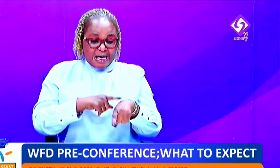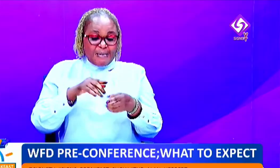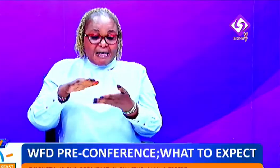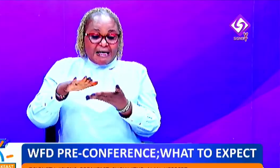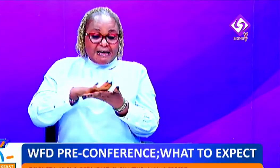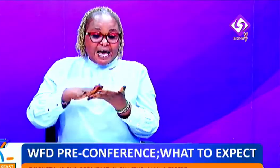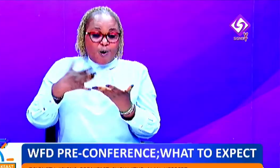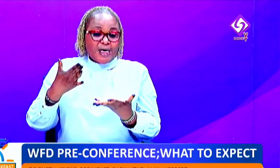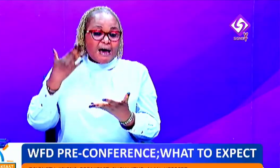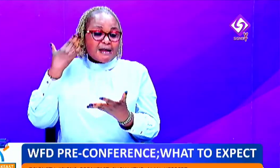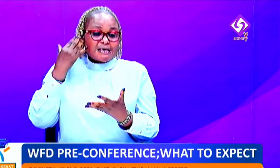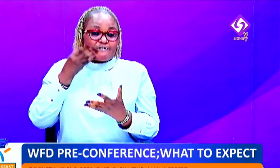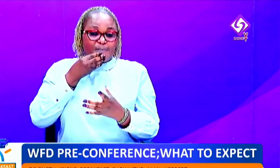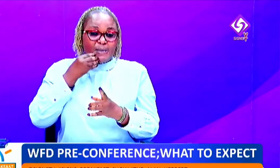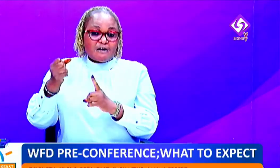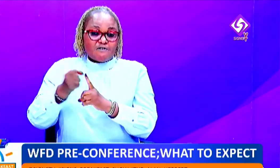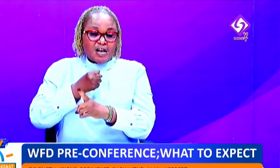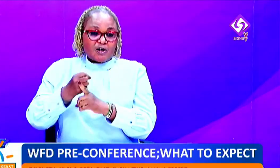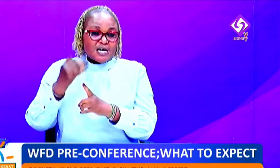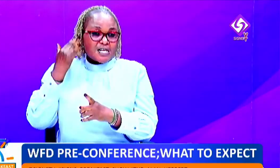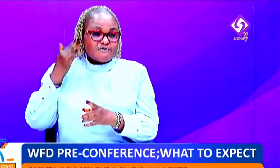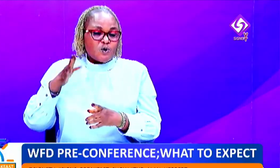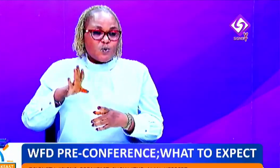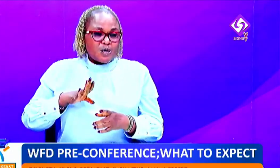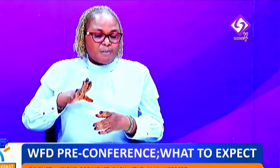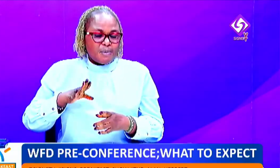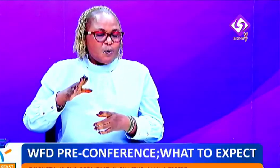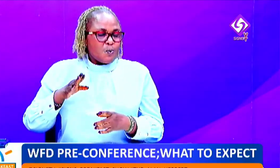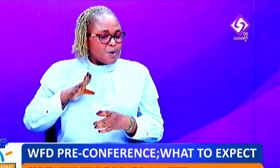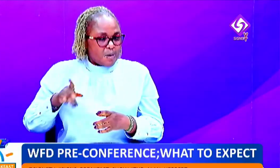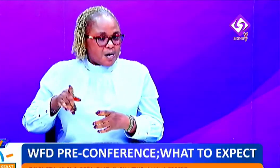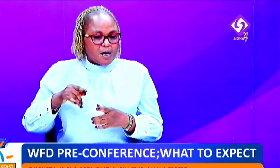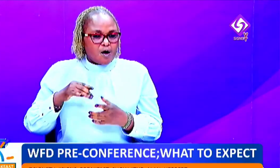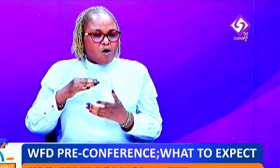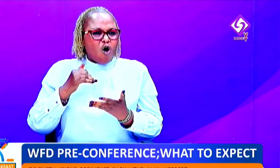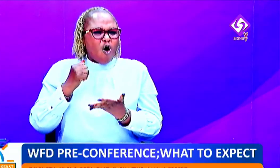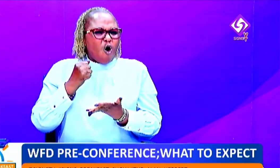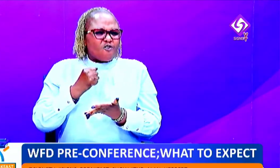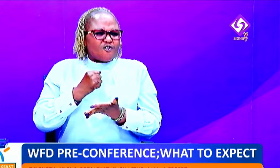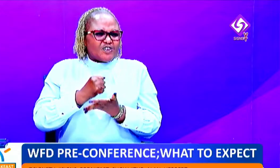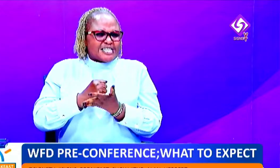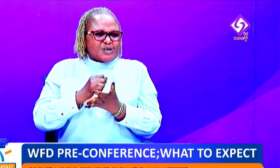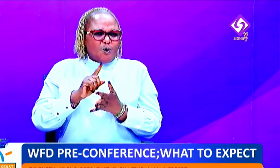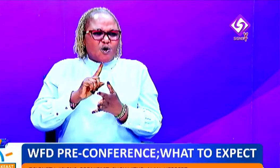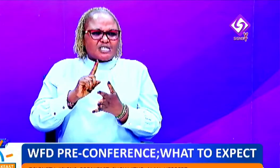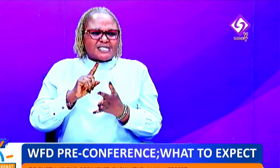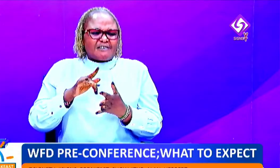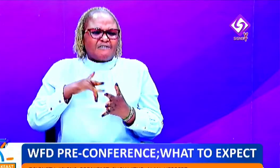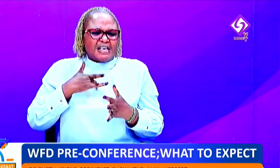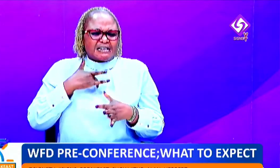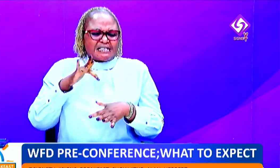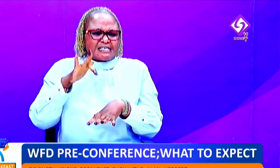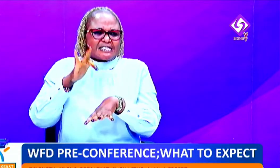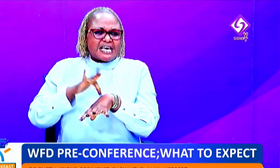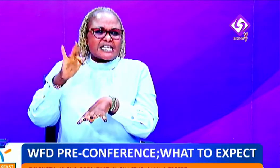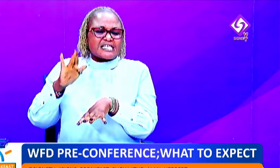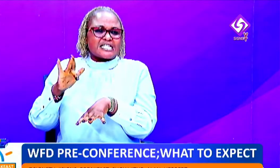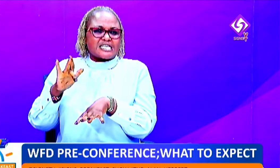say in society. And when it was a situation where a deaf man was violating a deaf woman, they felt that